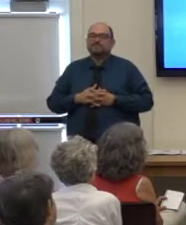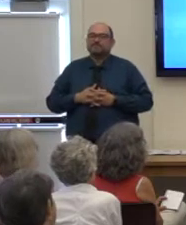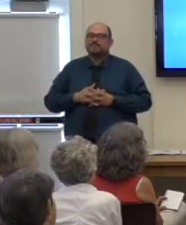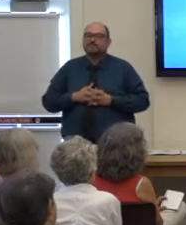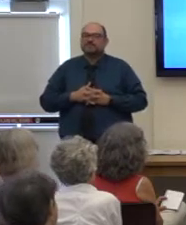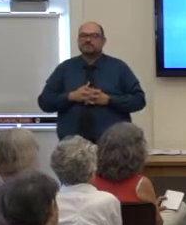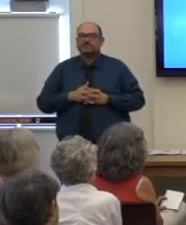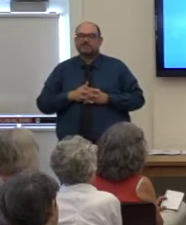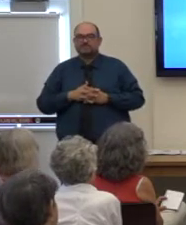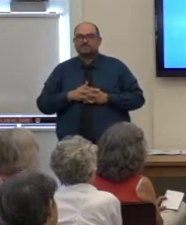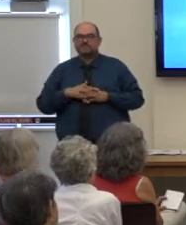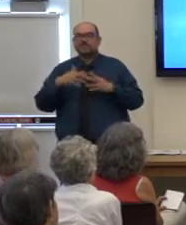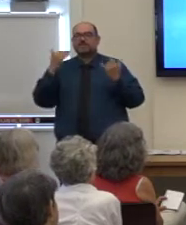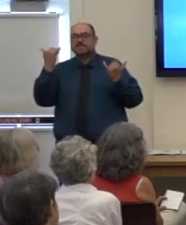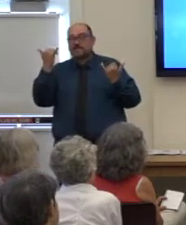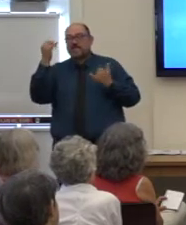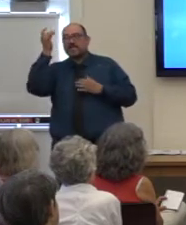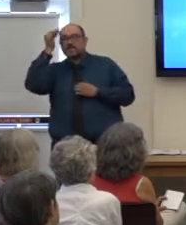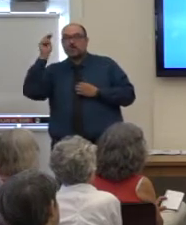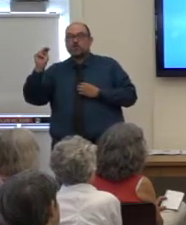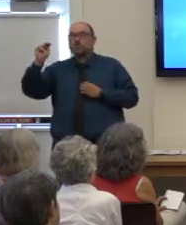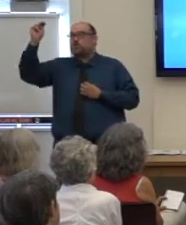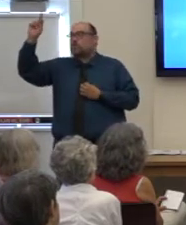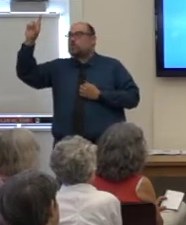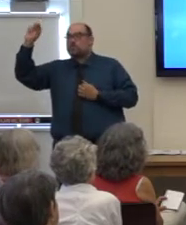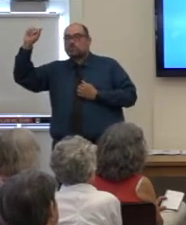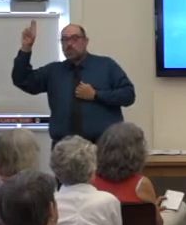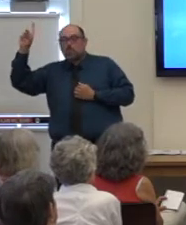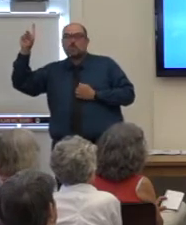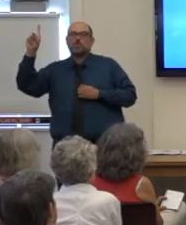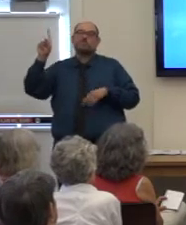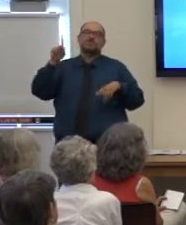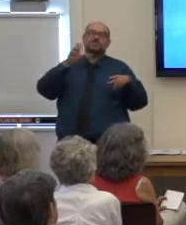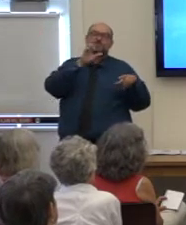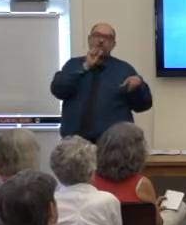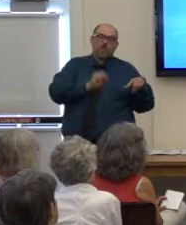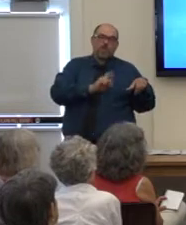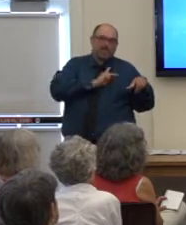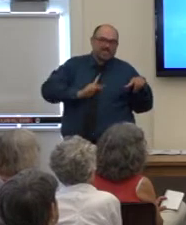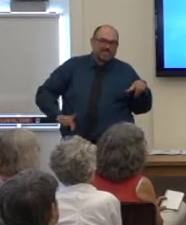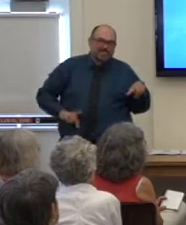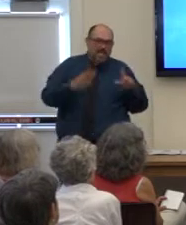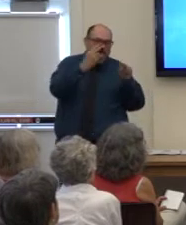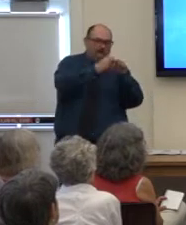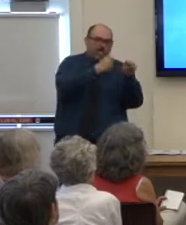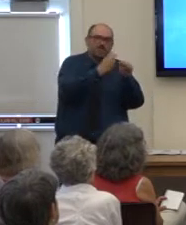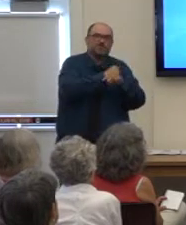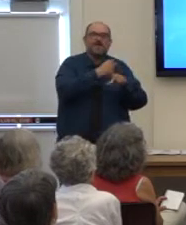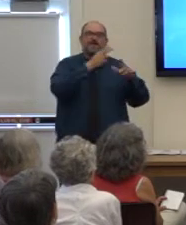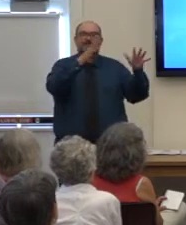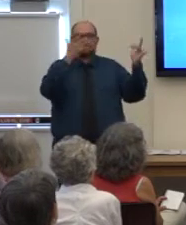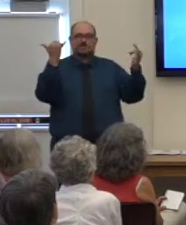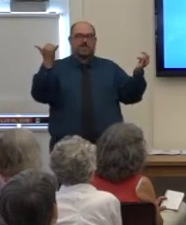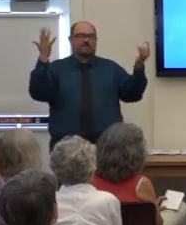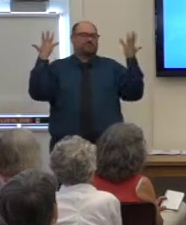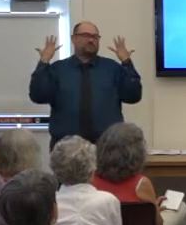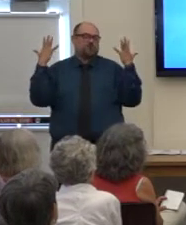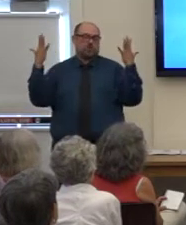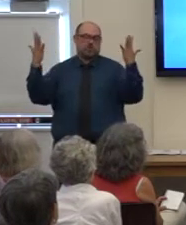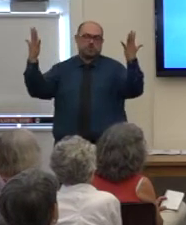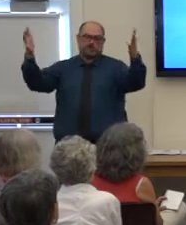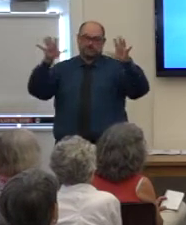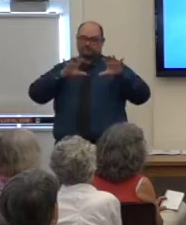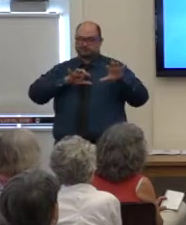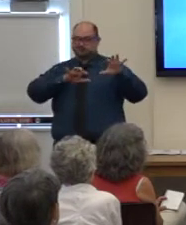Road, Menemsha Crossroad, the old King's Highway that's now nearly lost in the forest, but also the roads that